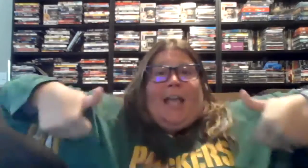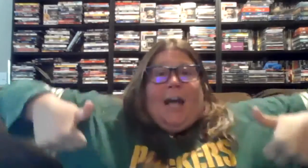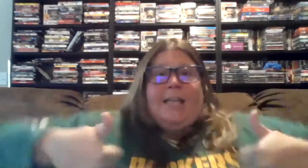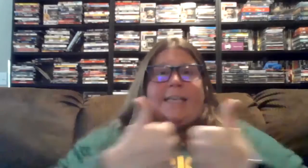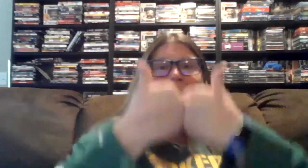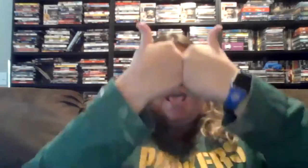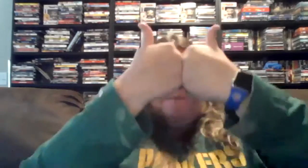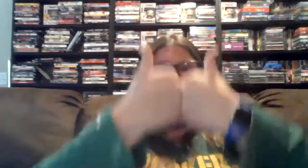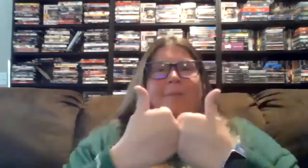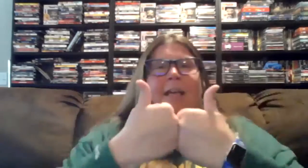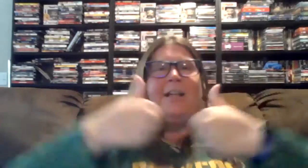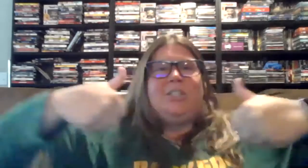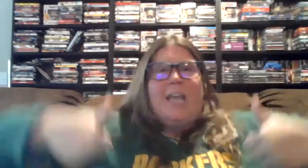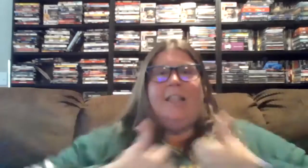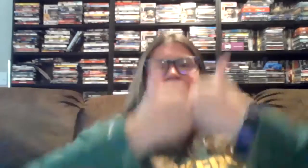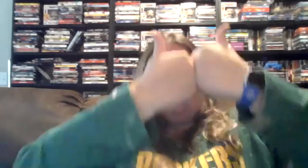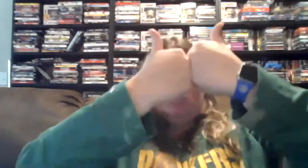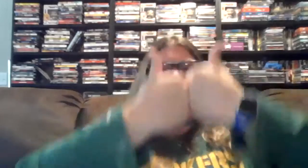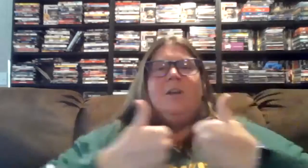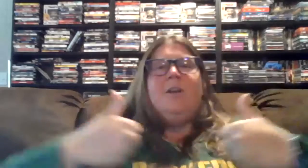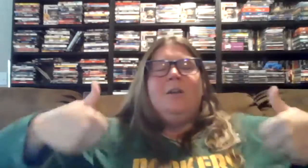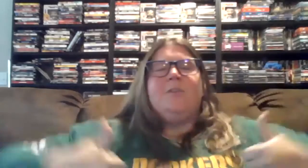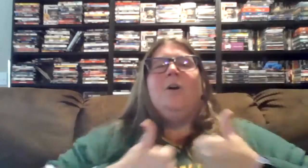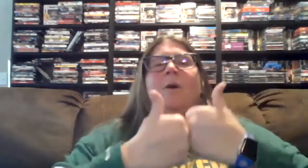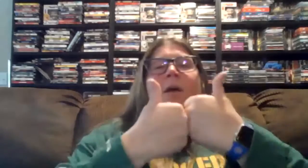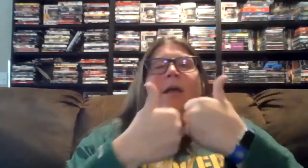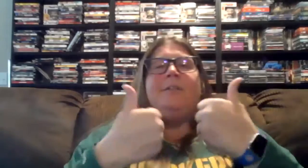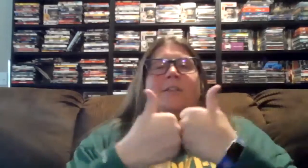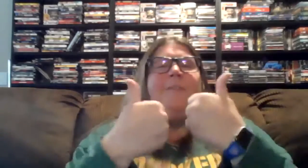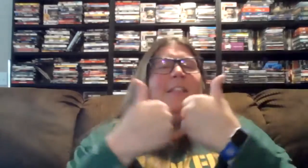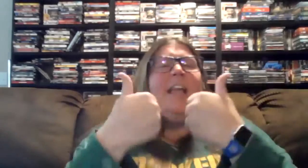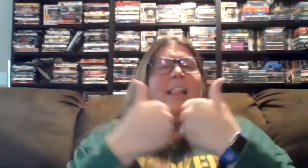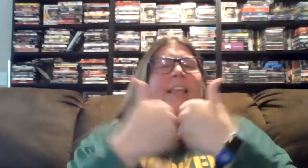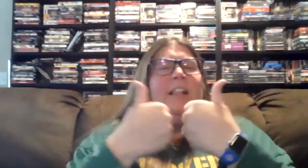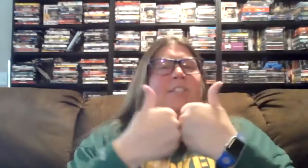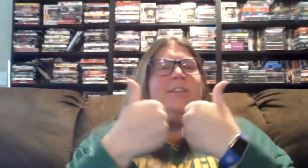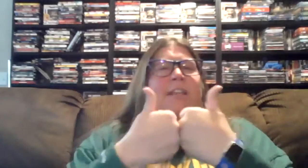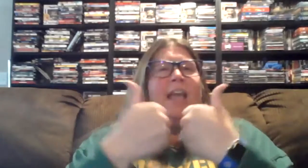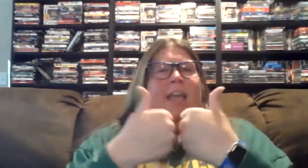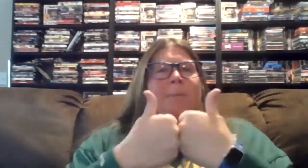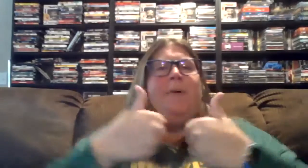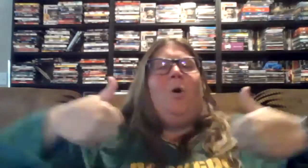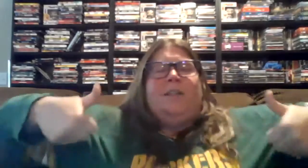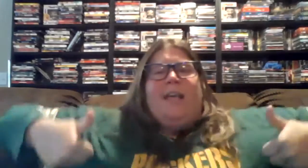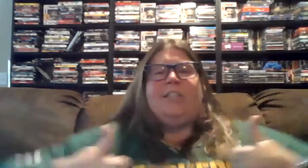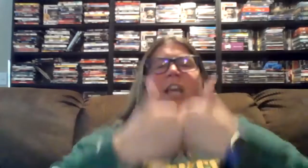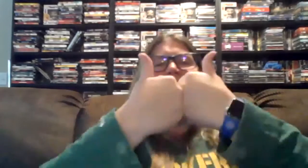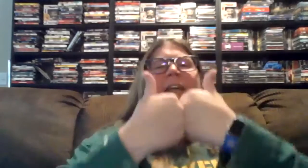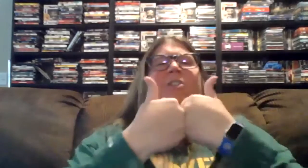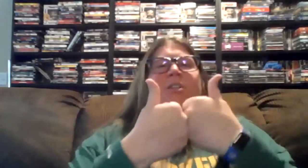a game, like a challenge. So it's just, if it's like little, it's just a game, or it's like a challenge.